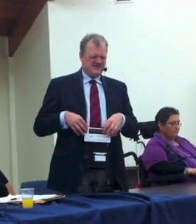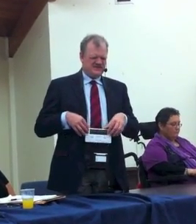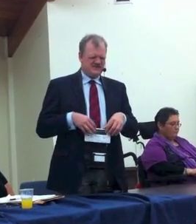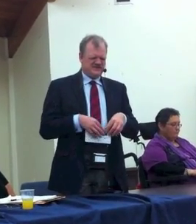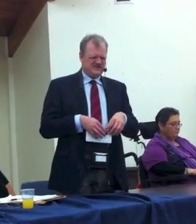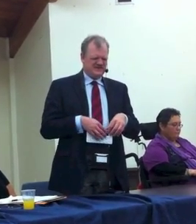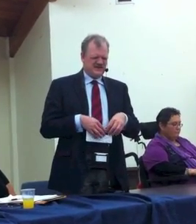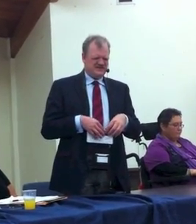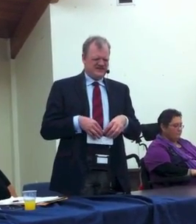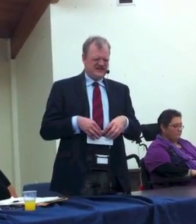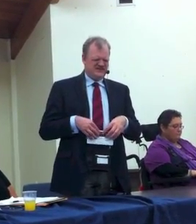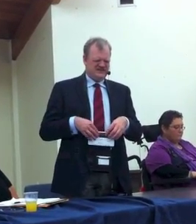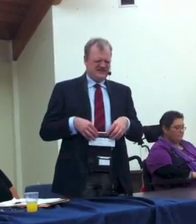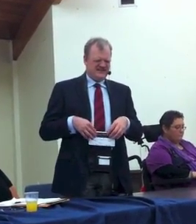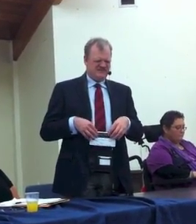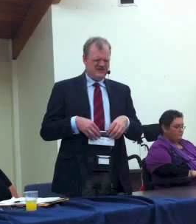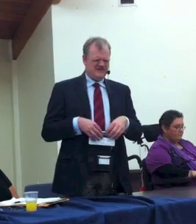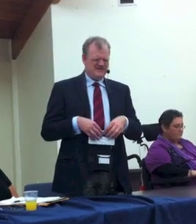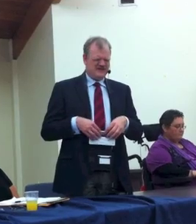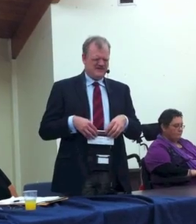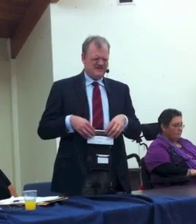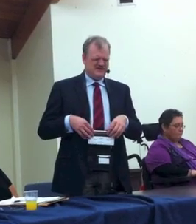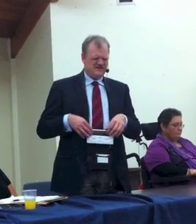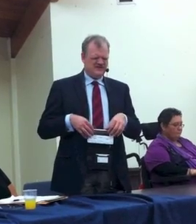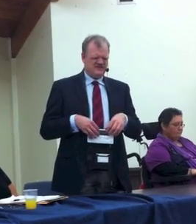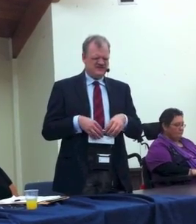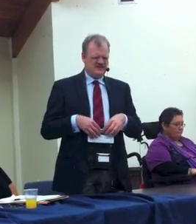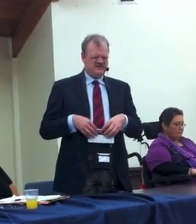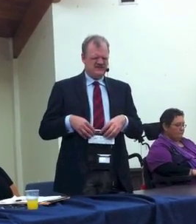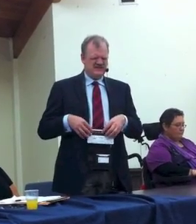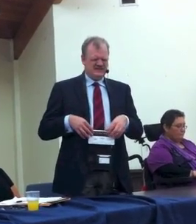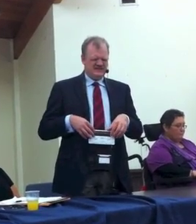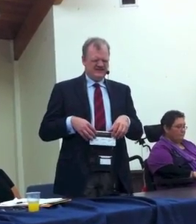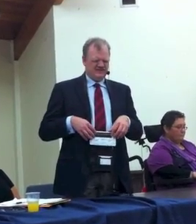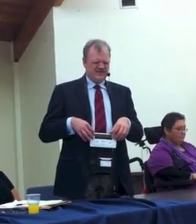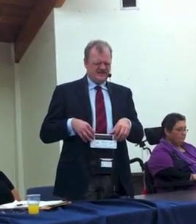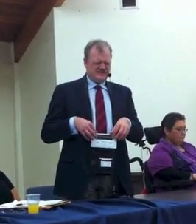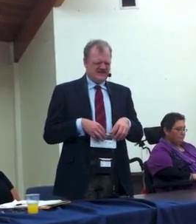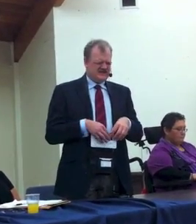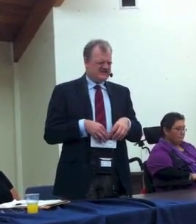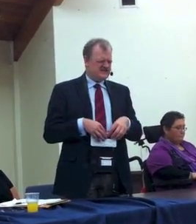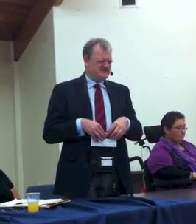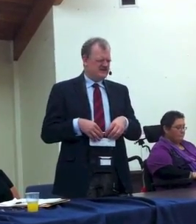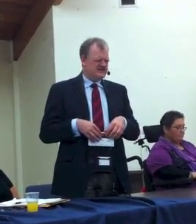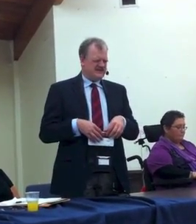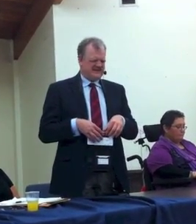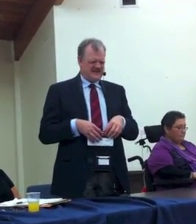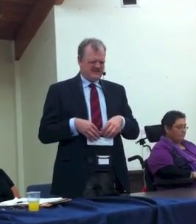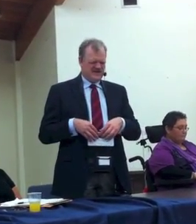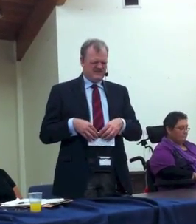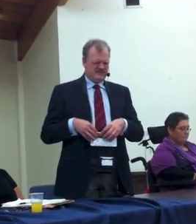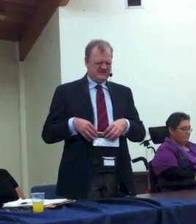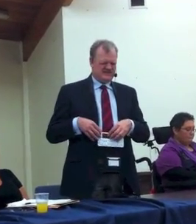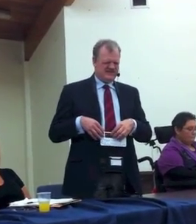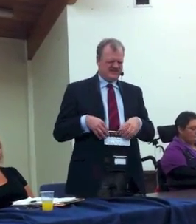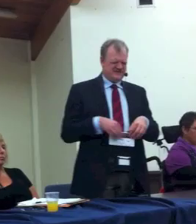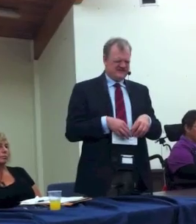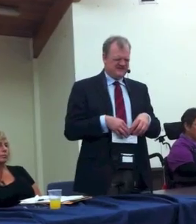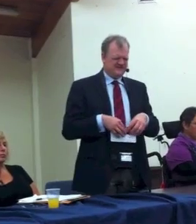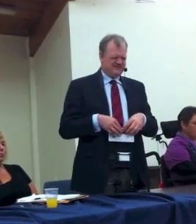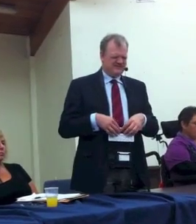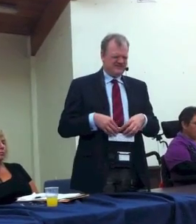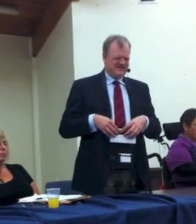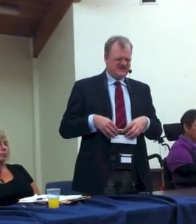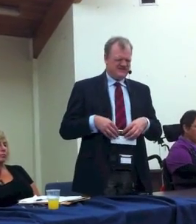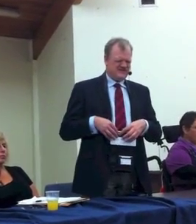become the focus of attention, that when we become the focus of attention, it is our disability that people see